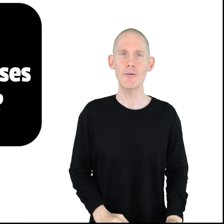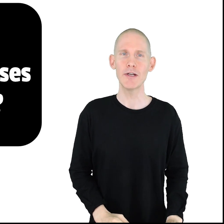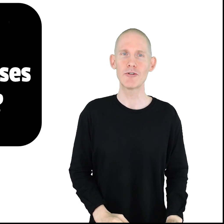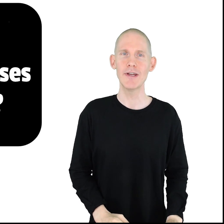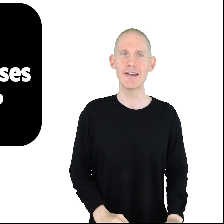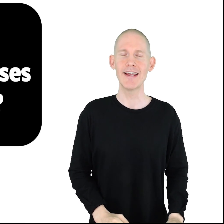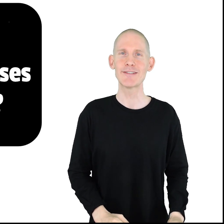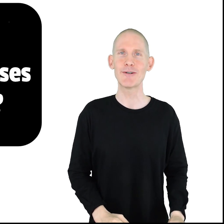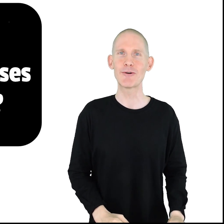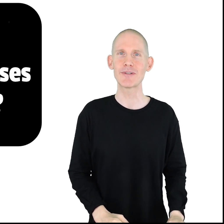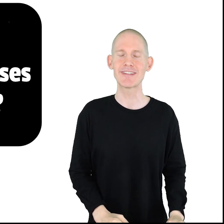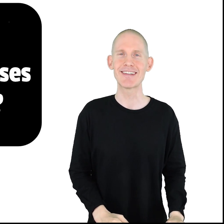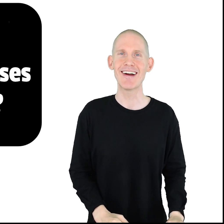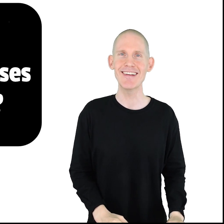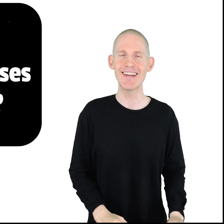I create ASL courses and content?